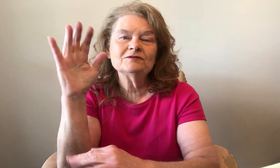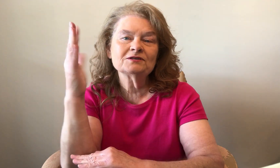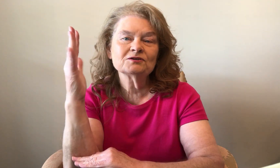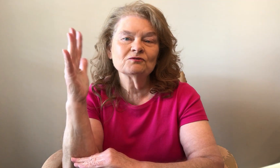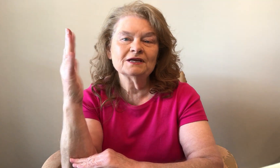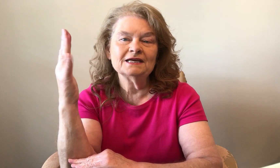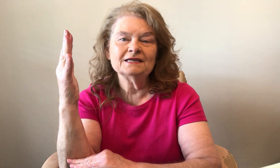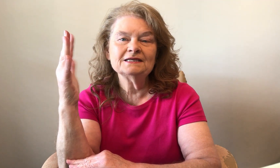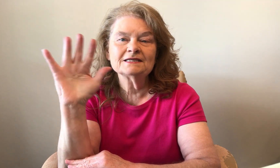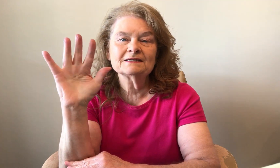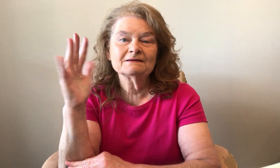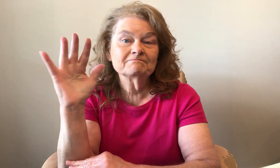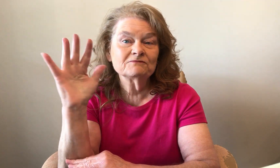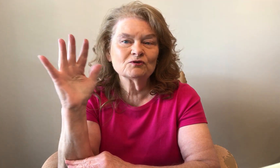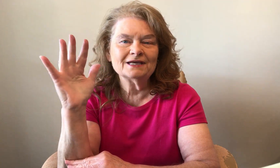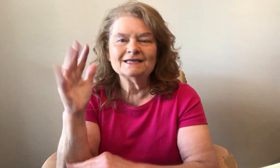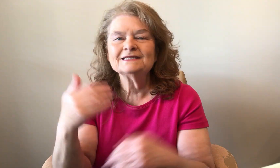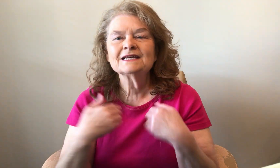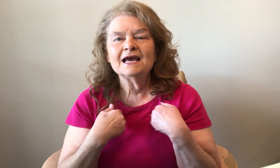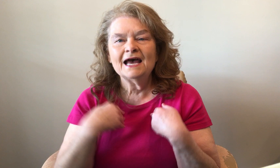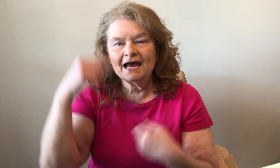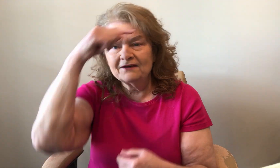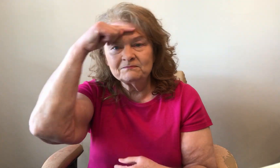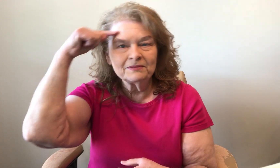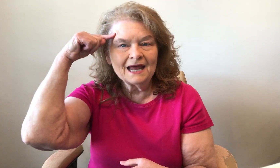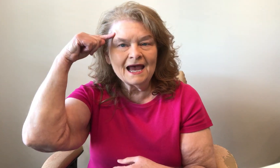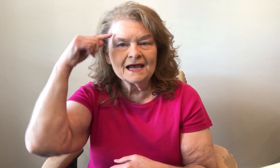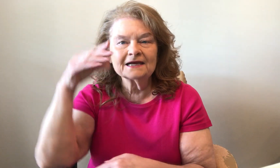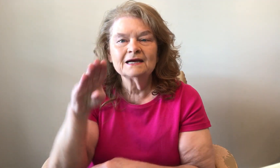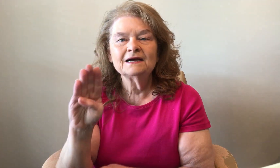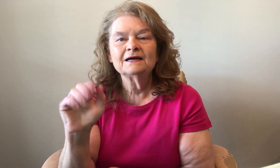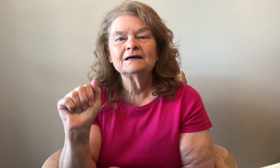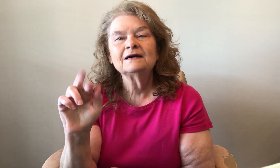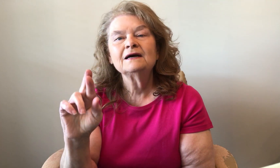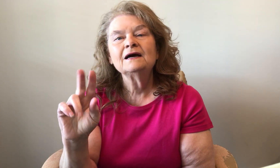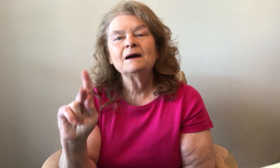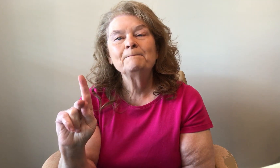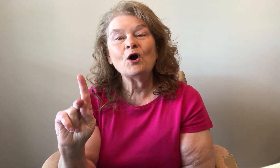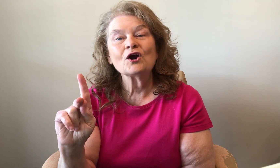Most trees have black bark.